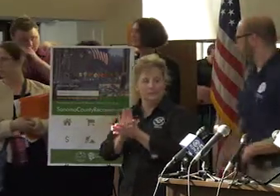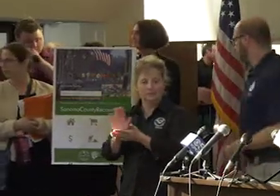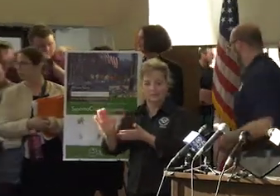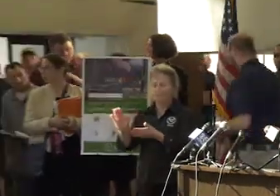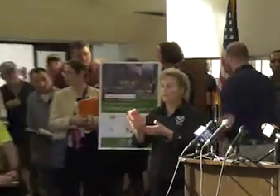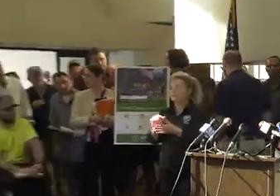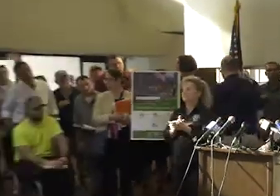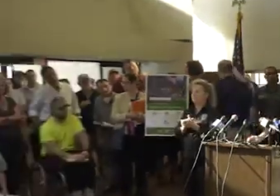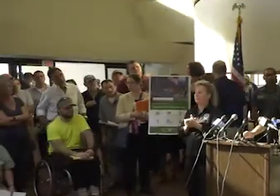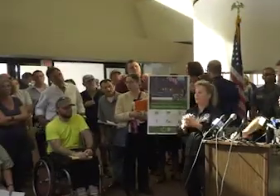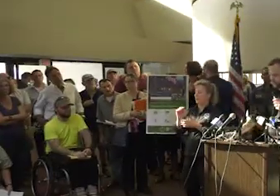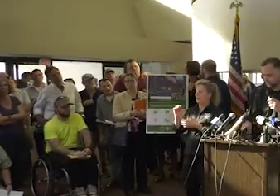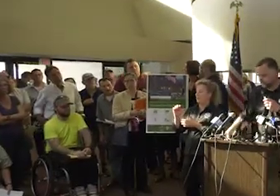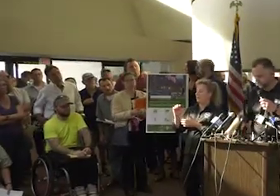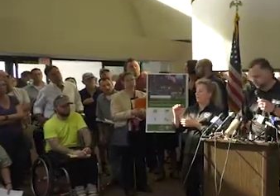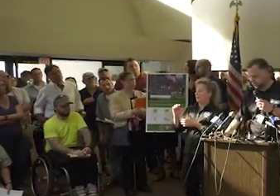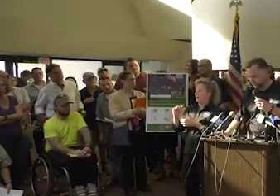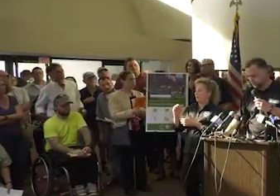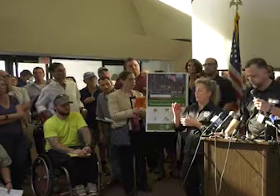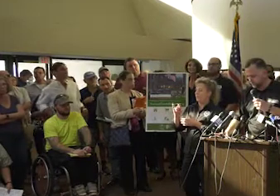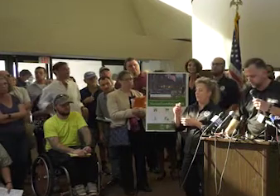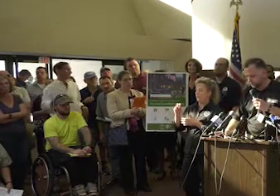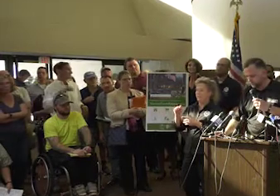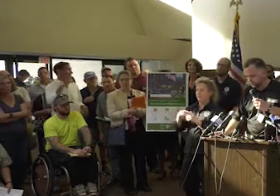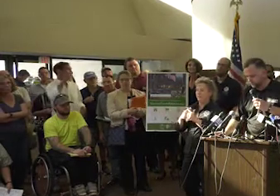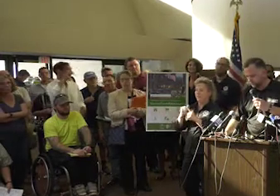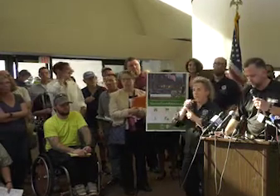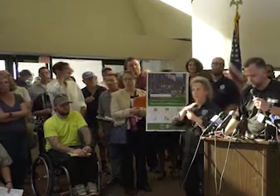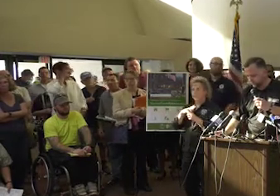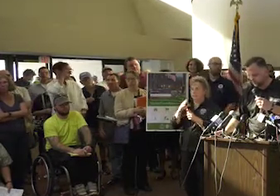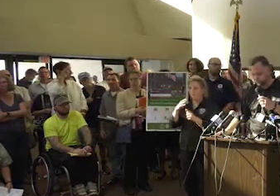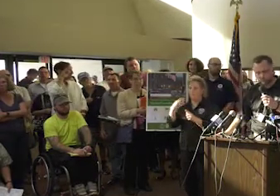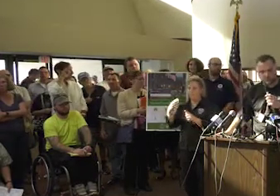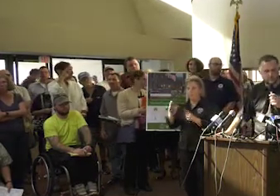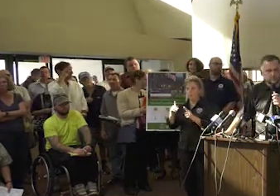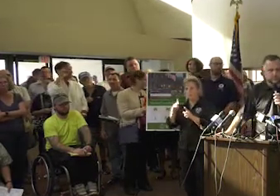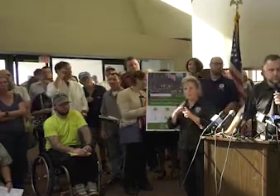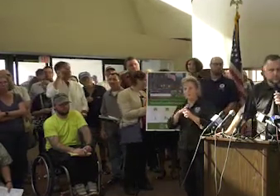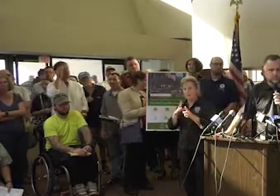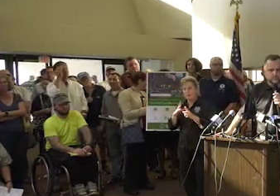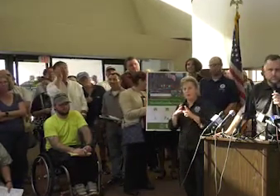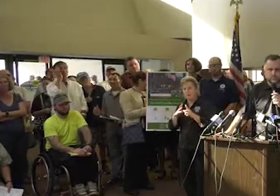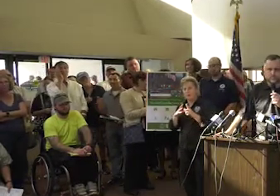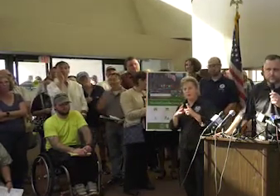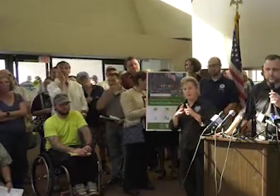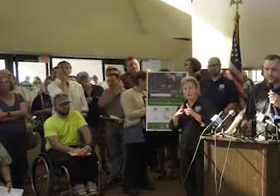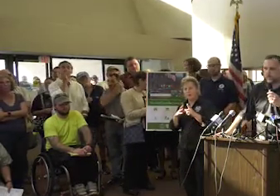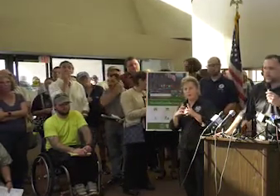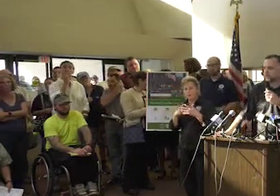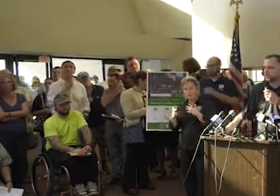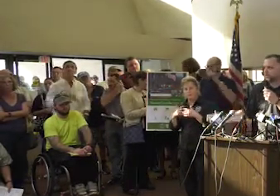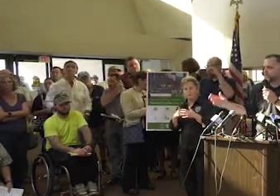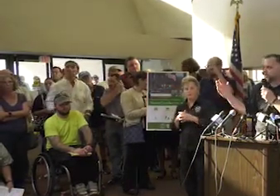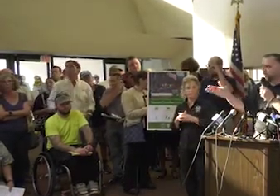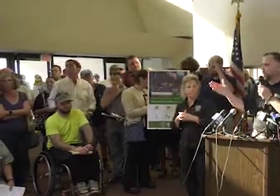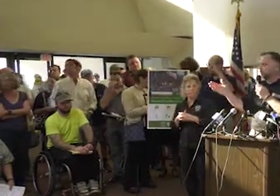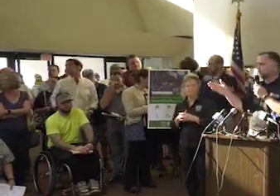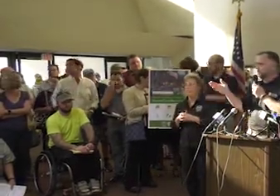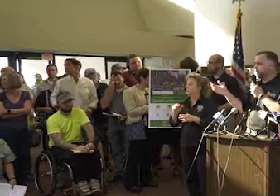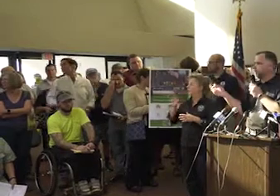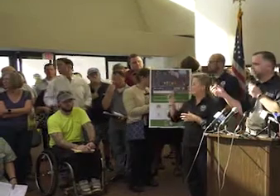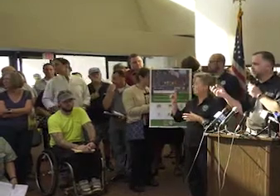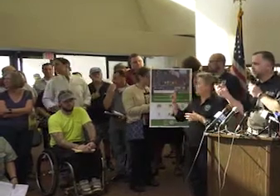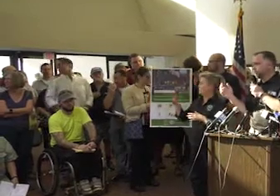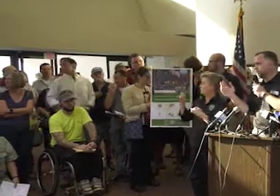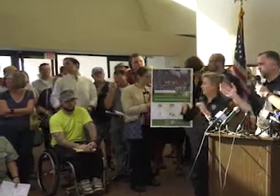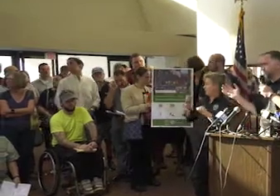about abatement. We're then going to go to young lady in steel blue, and then we're going to go to the gentleman in gray. So to your question,